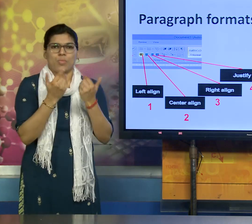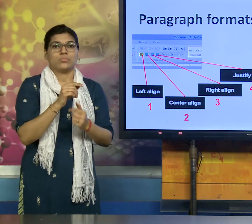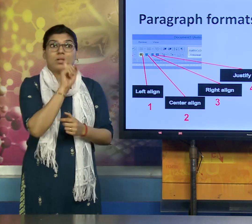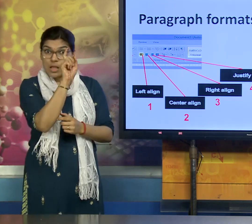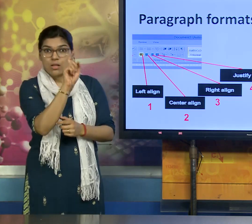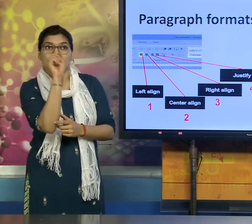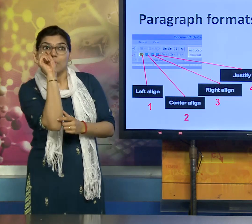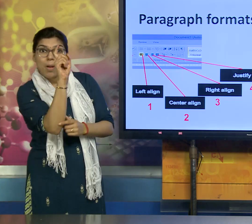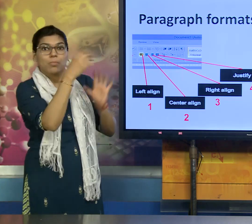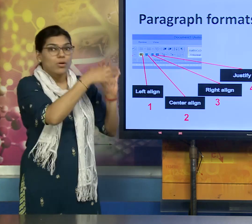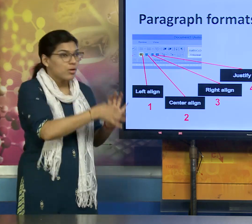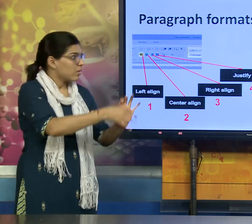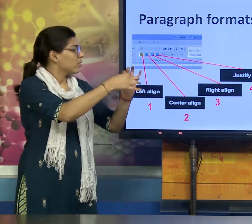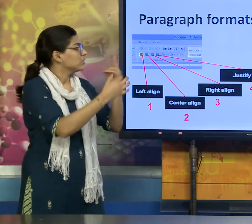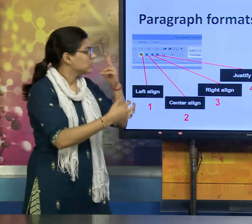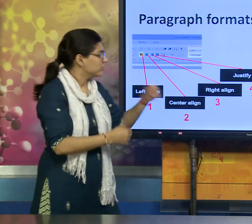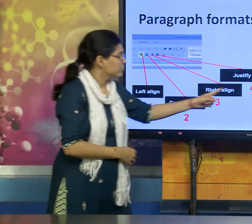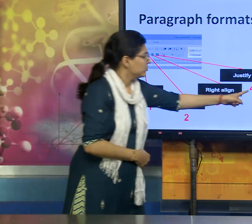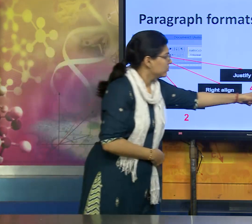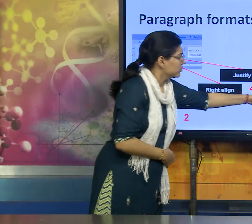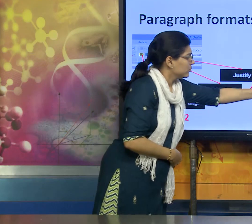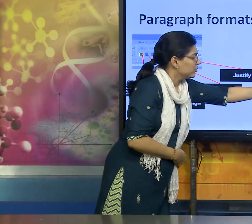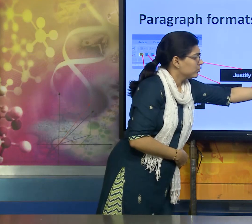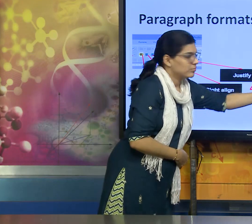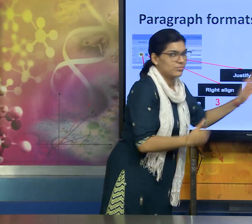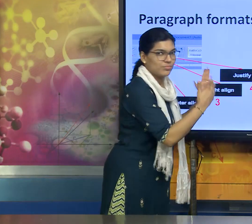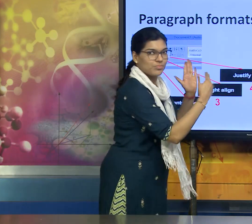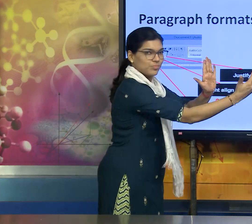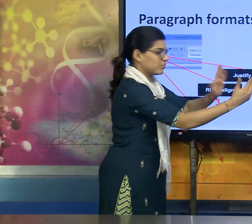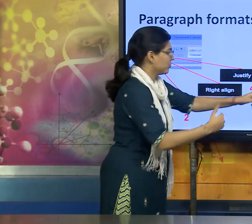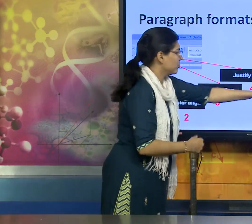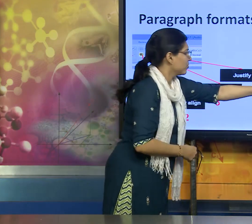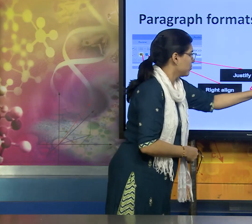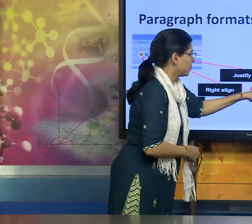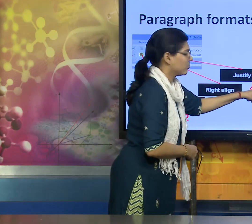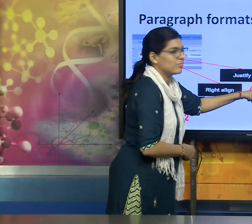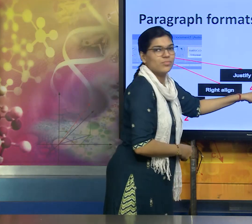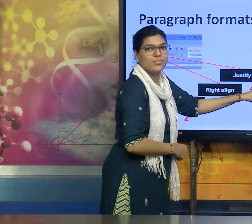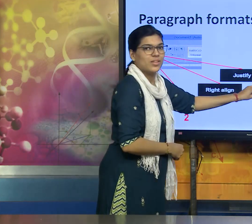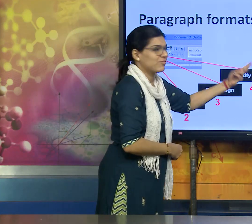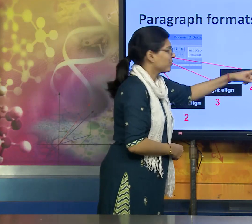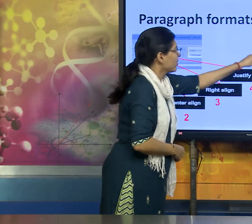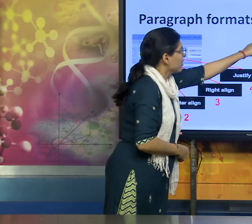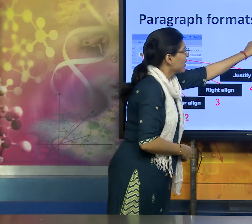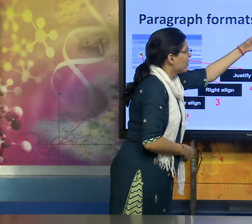read about right align. It is connected with left align.